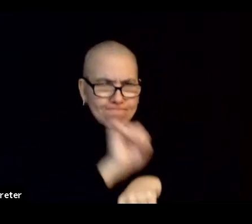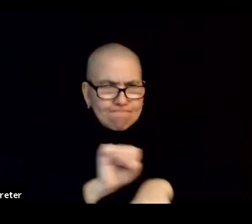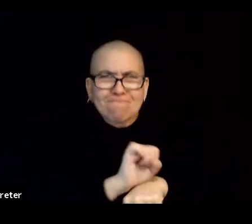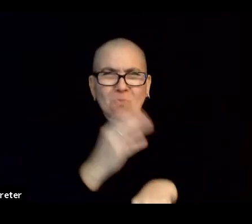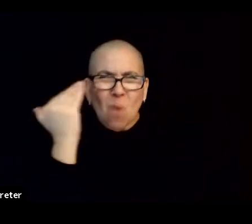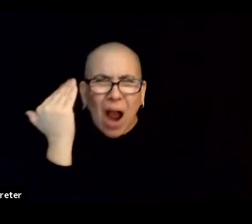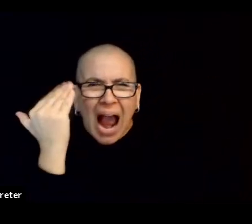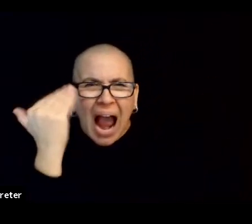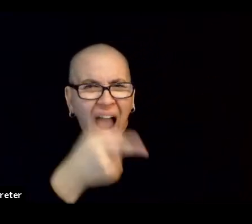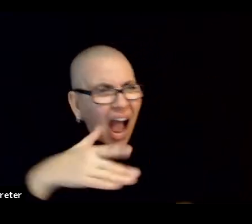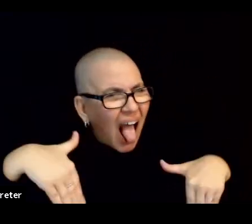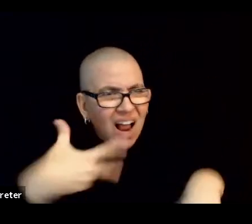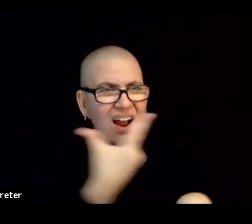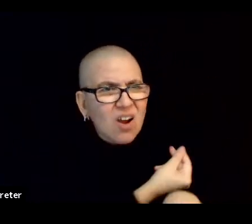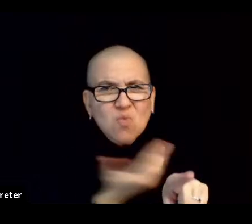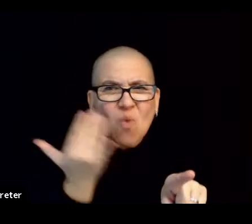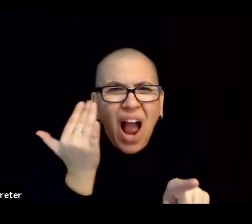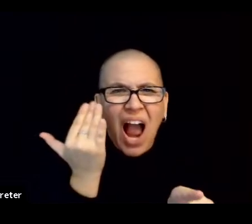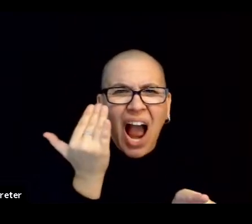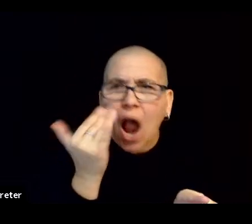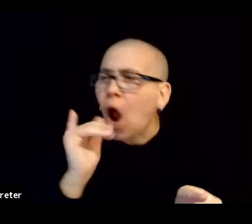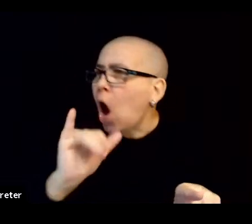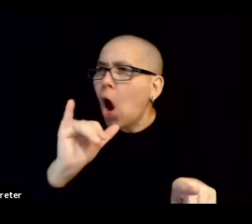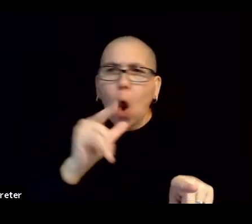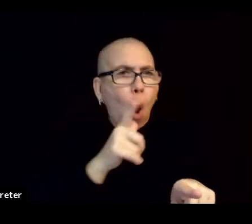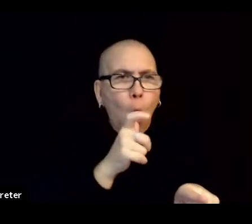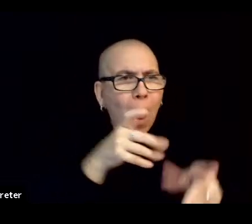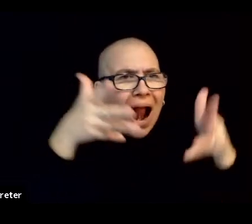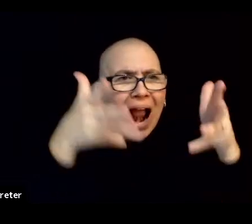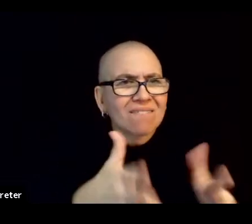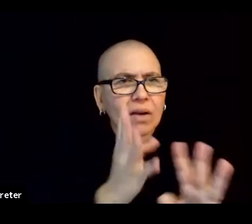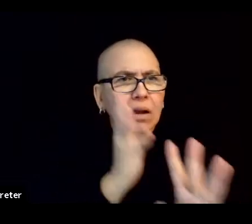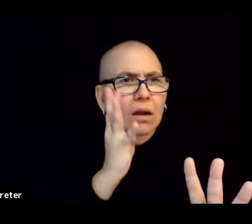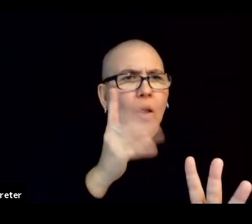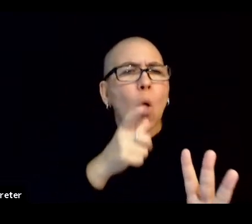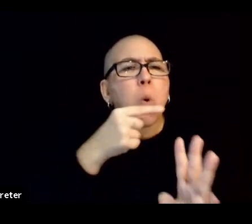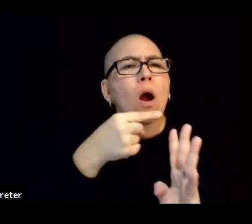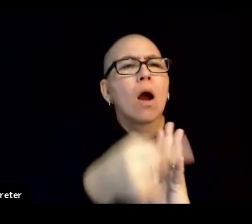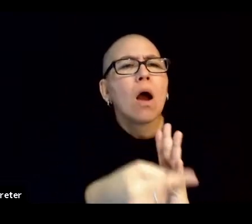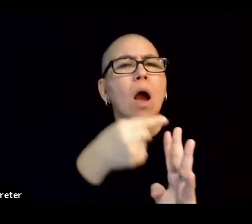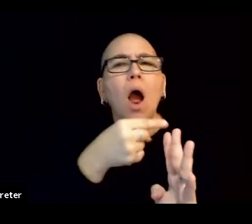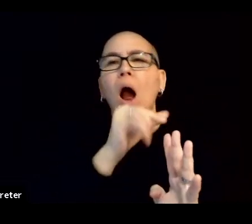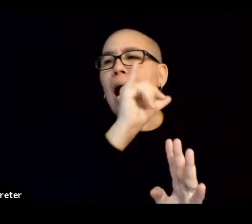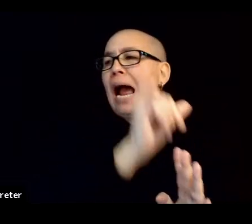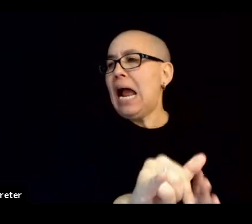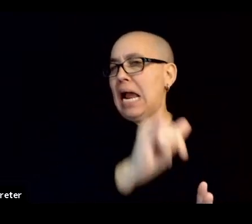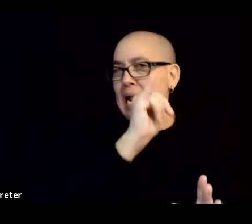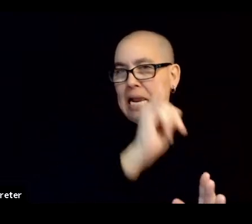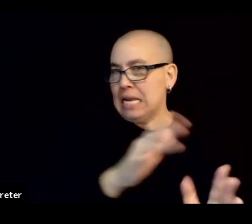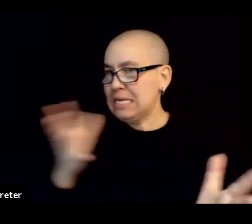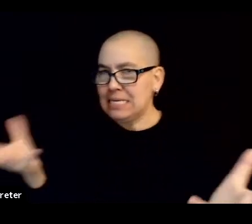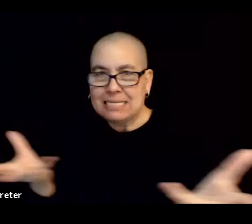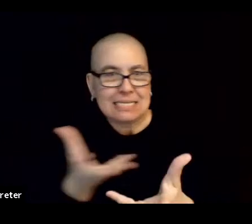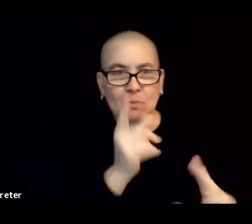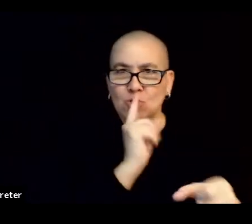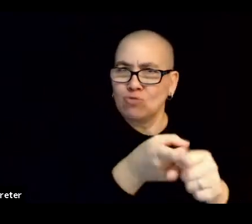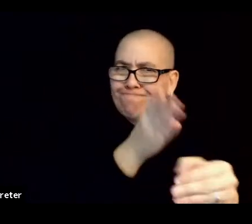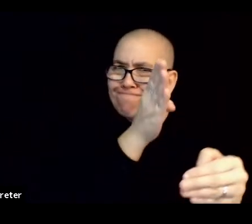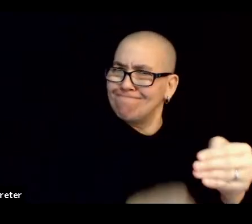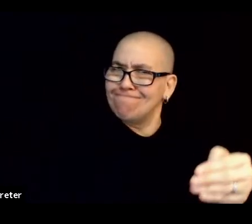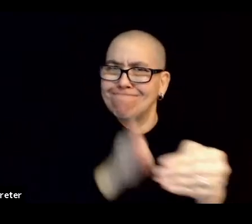we know where they are and we know how much vaccine is needed to complete that. And so that does remain a priority in these next couple of